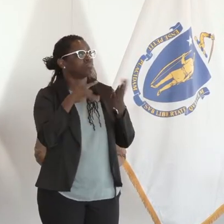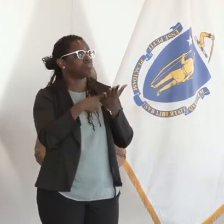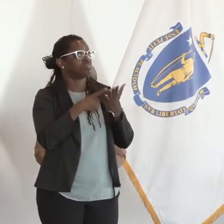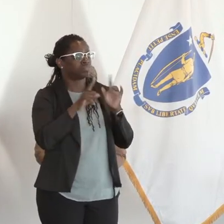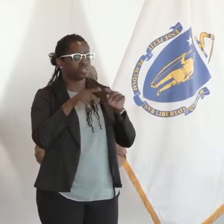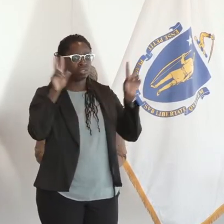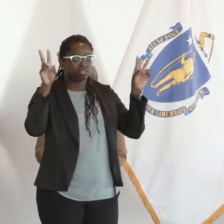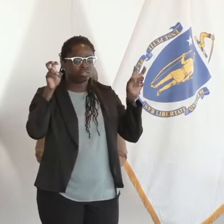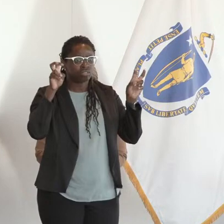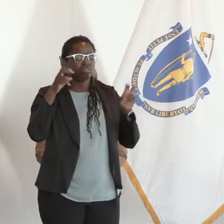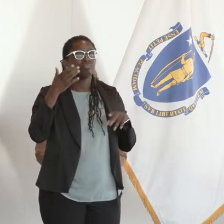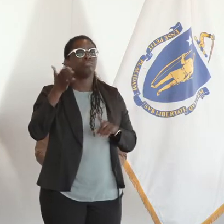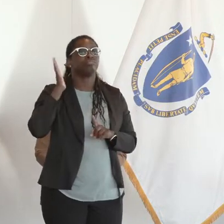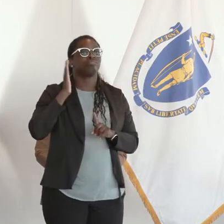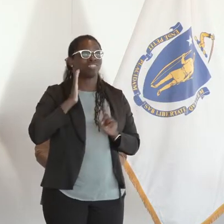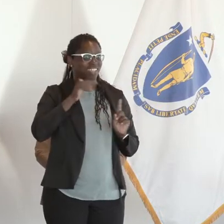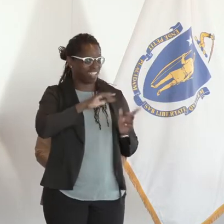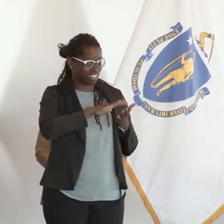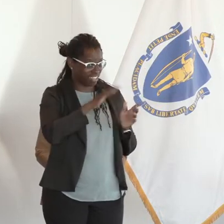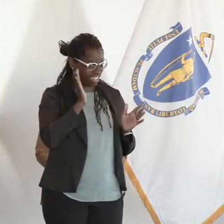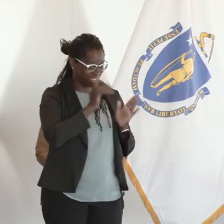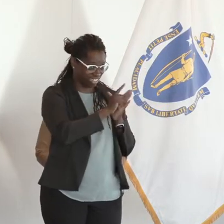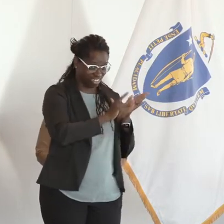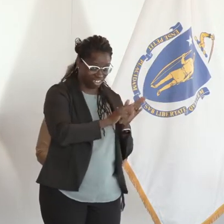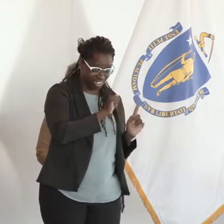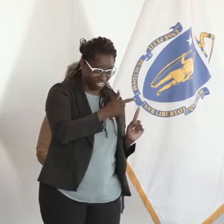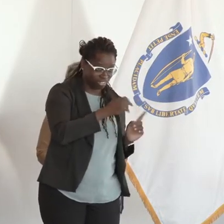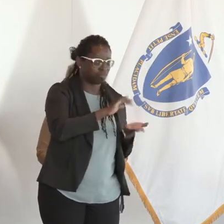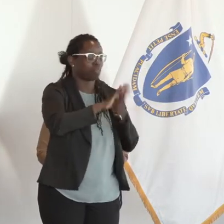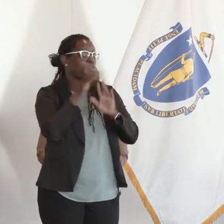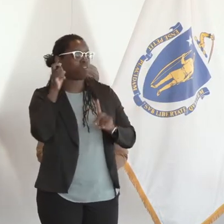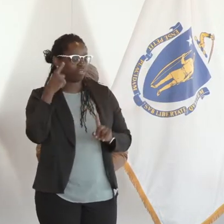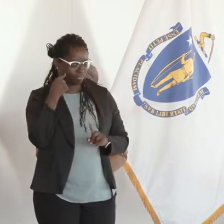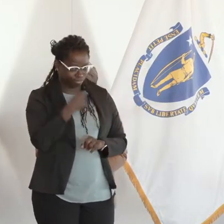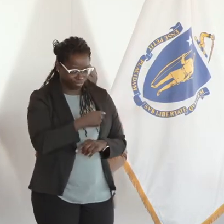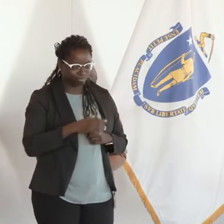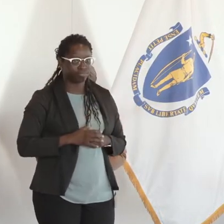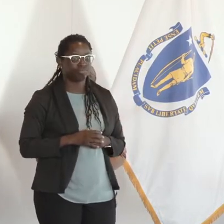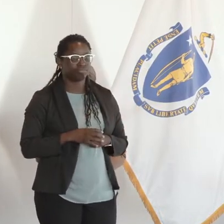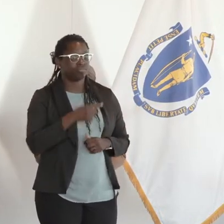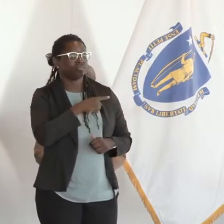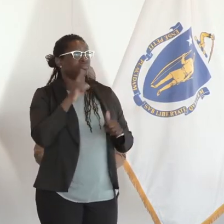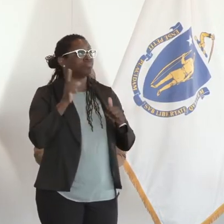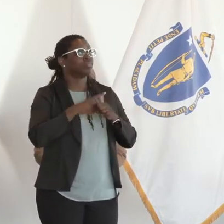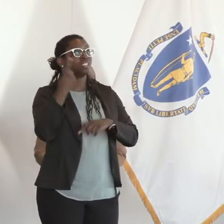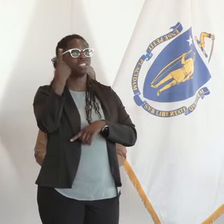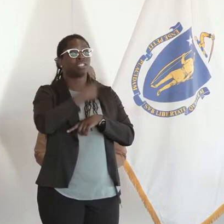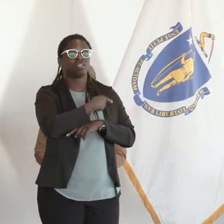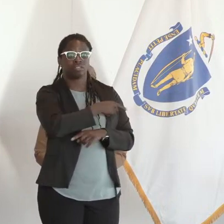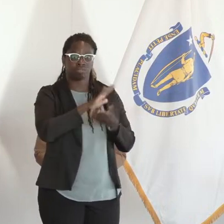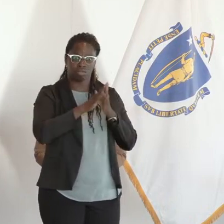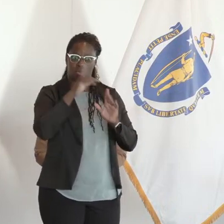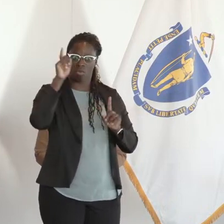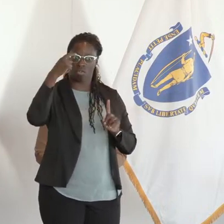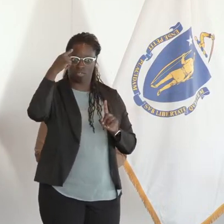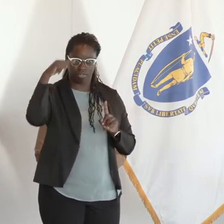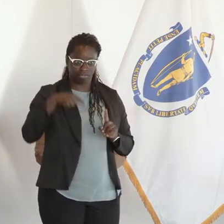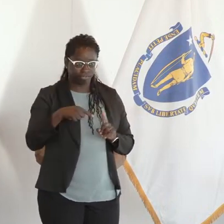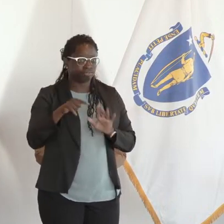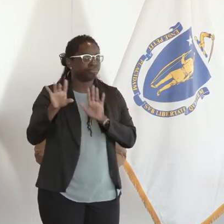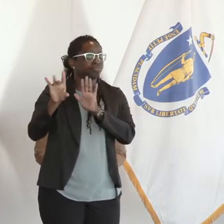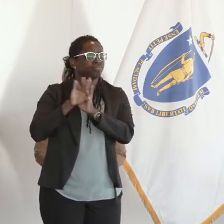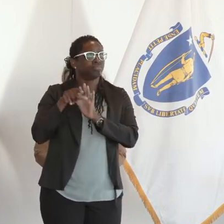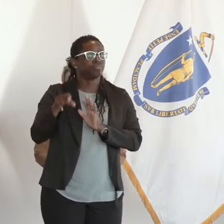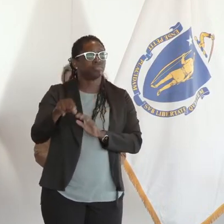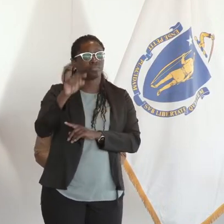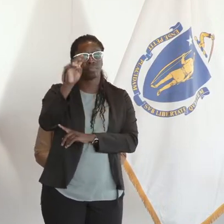actors accountable for spreading climate misinformation. On her first day as governor, she appointed Melissa Hoffer as her administration's climate